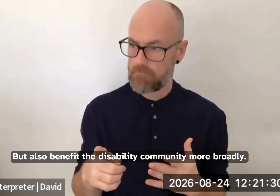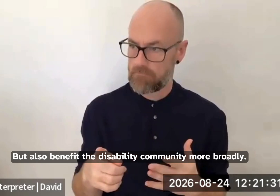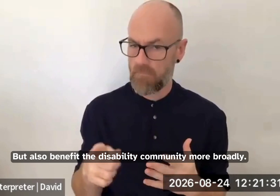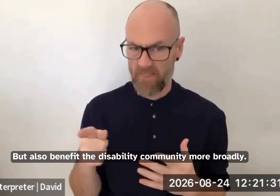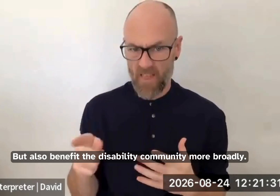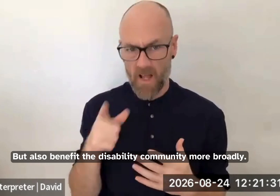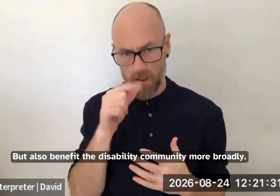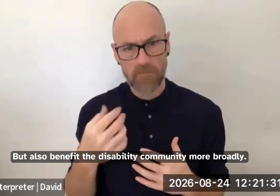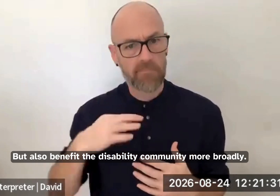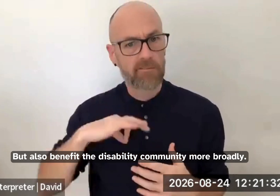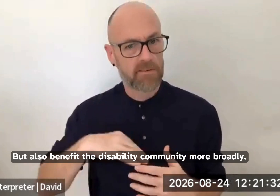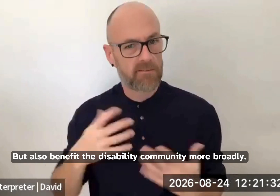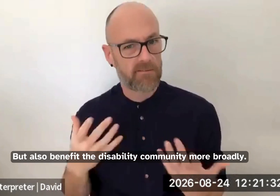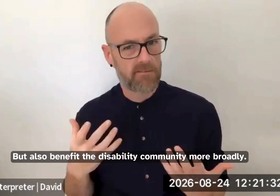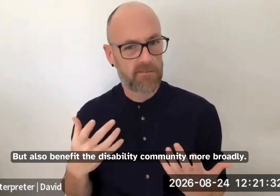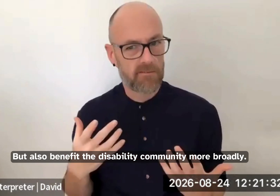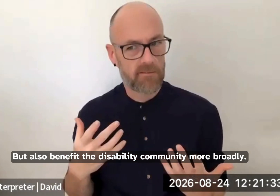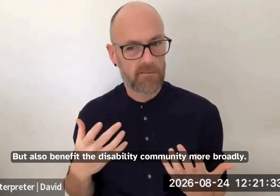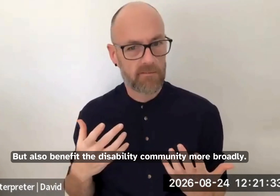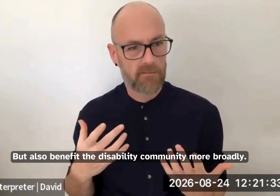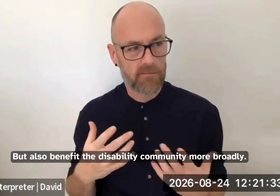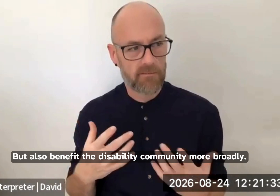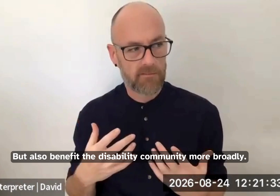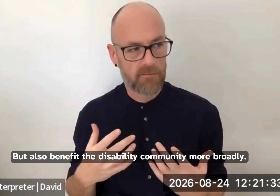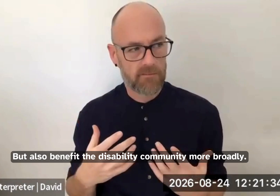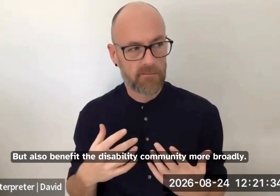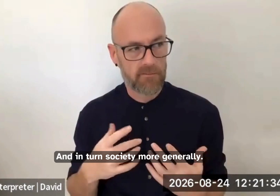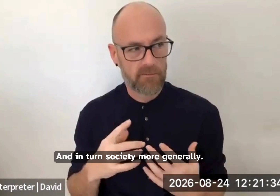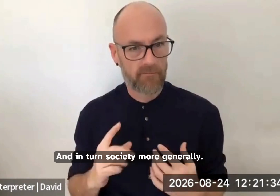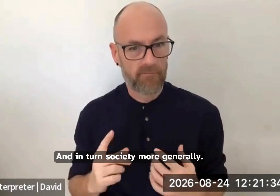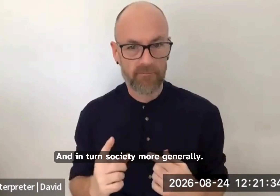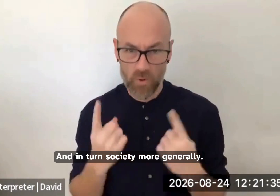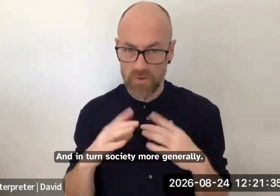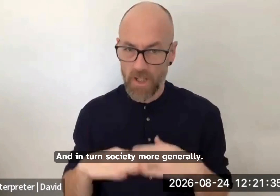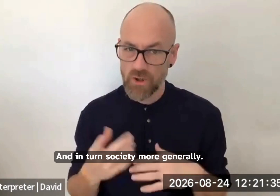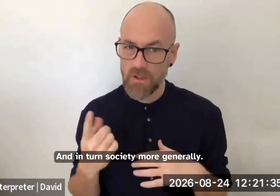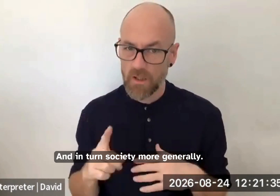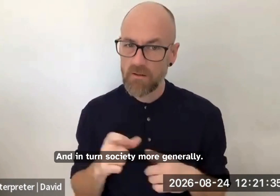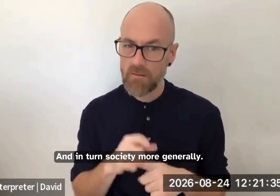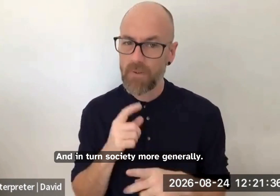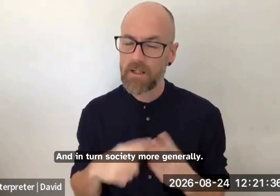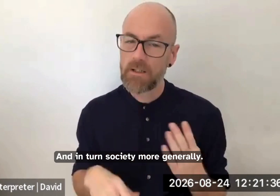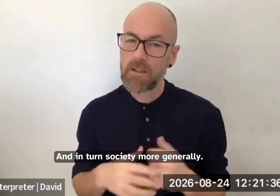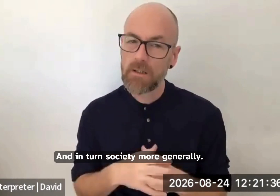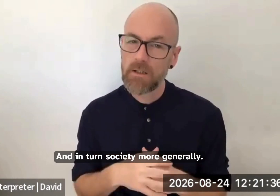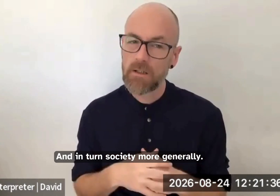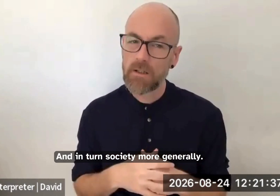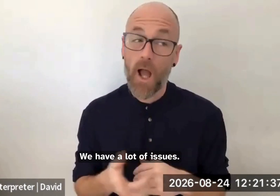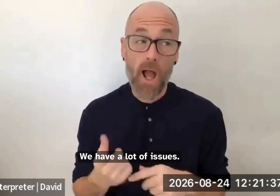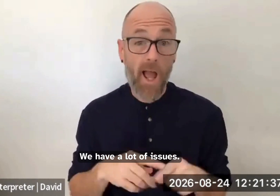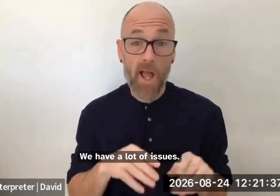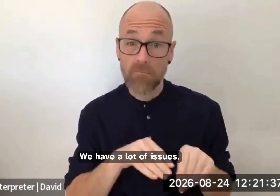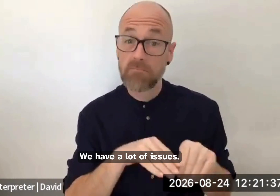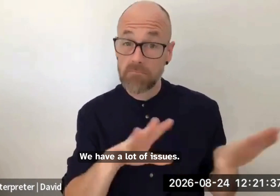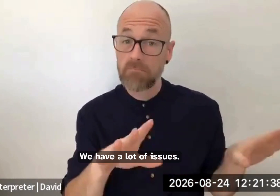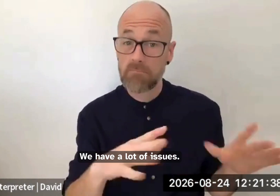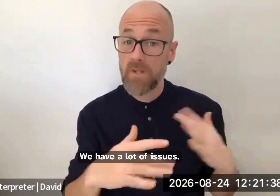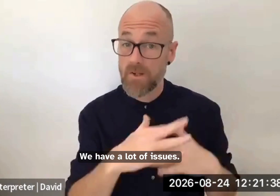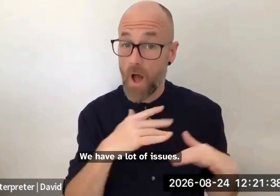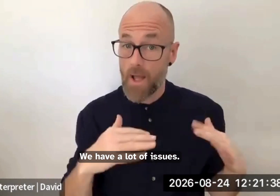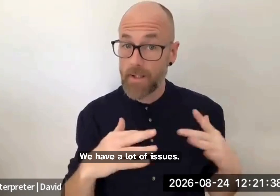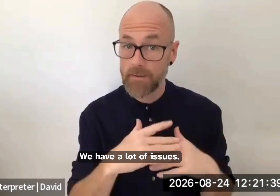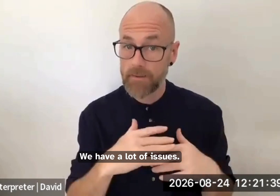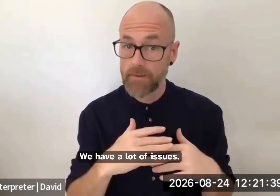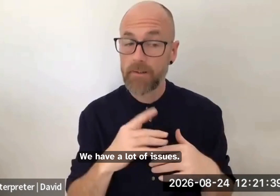also benefit the disability community more broadly, and in turn society more generally.